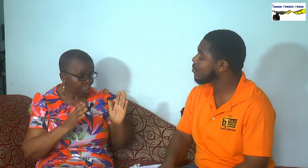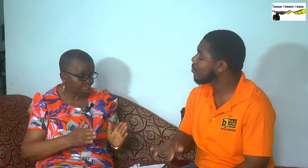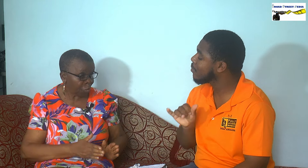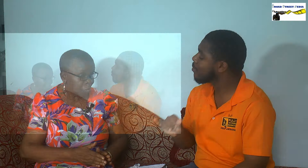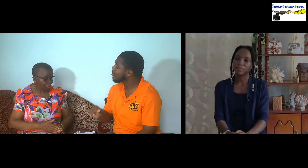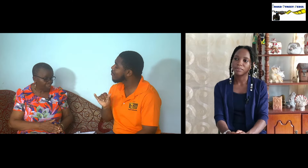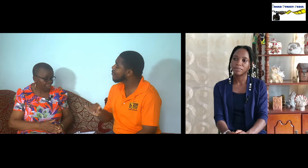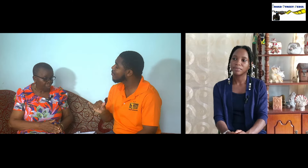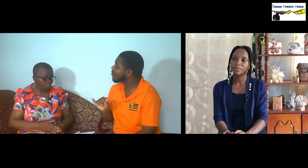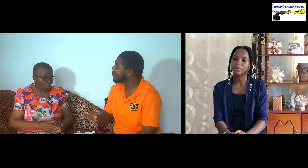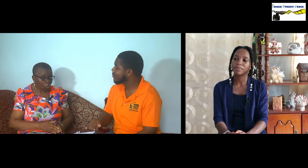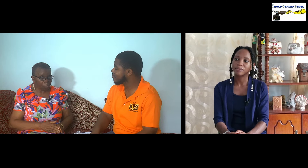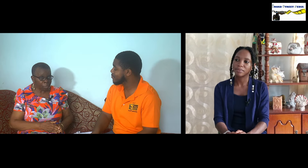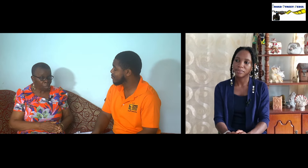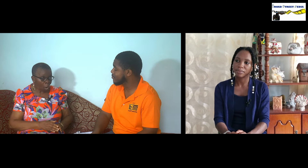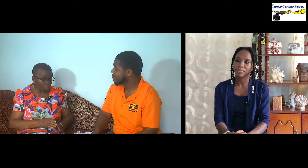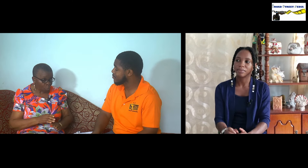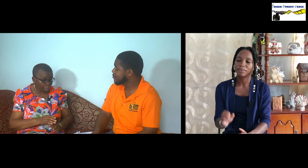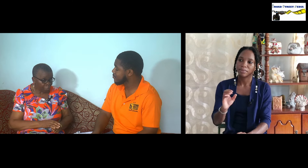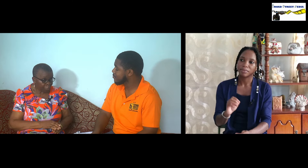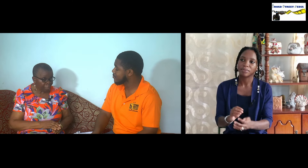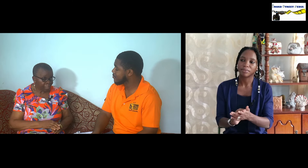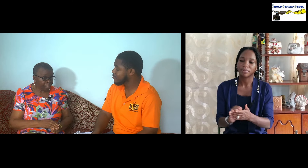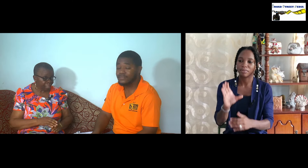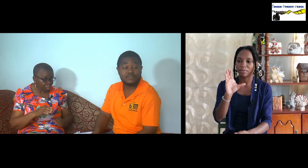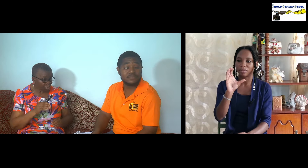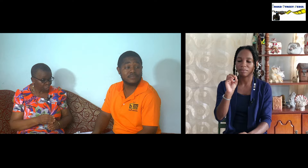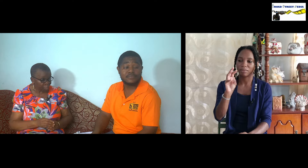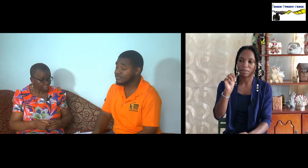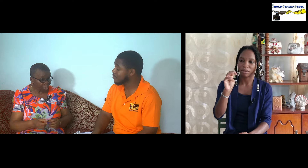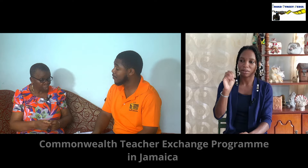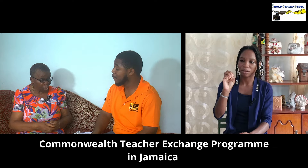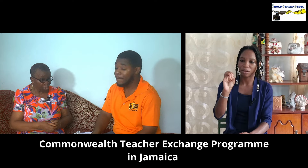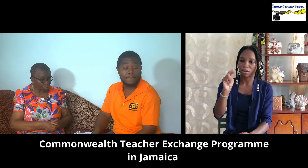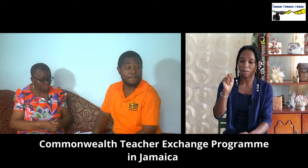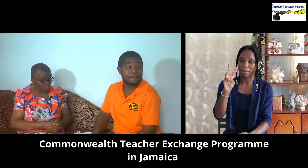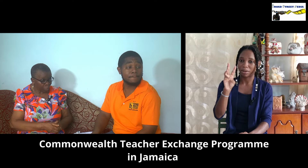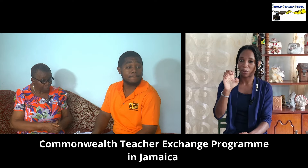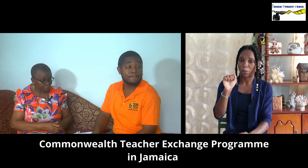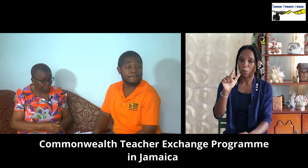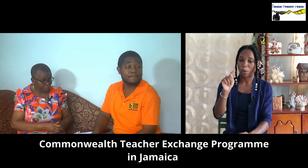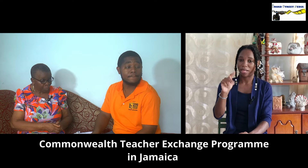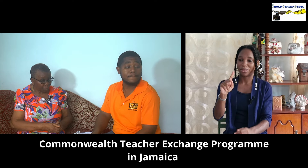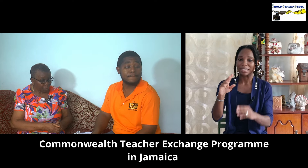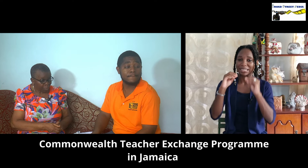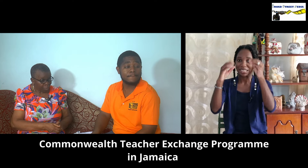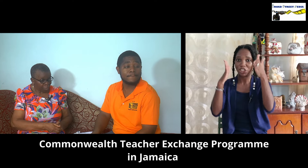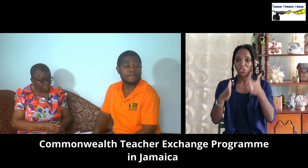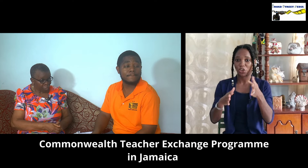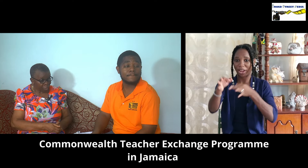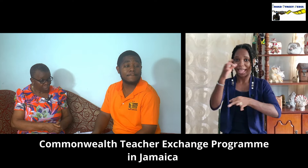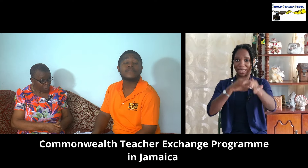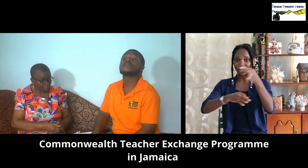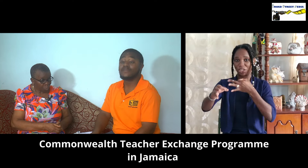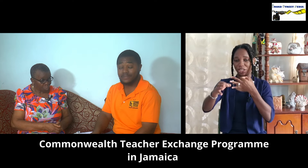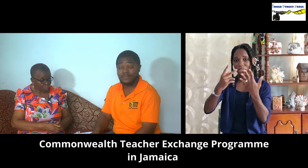teachers on the Commonwealth Teachers Exchange Program. Teachers Exchange Program.